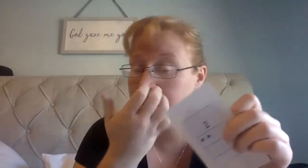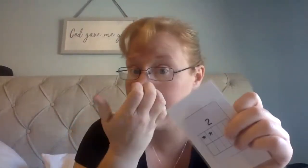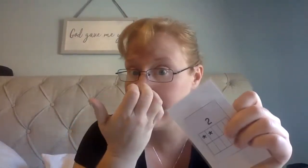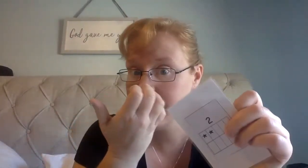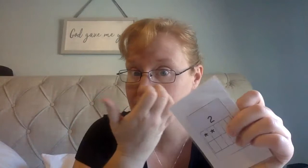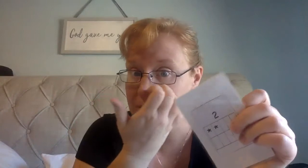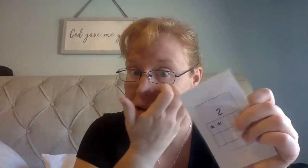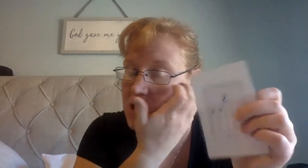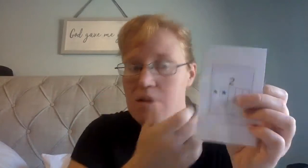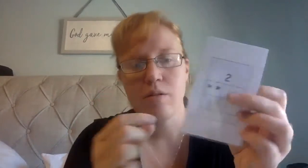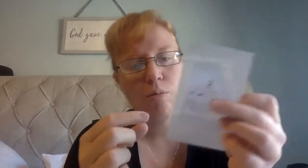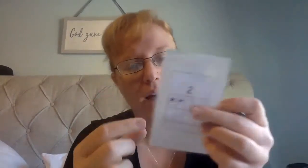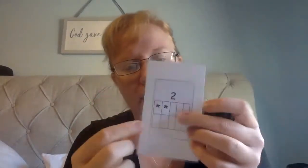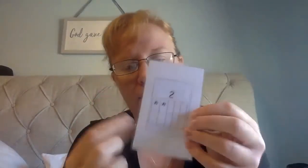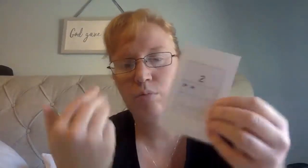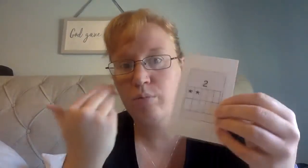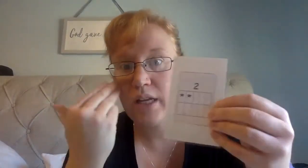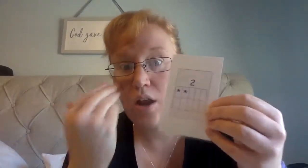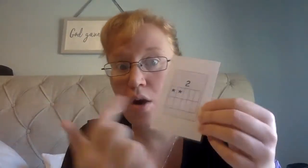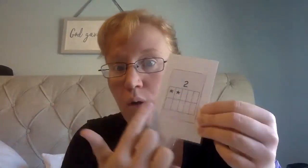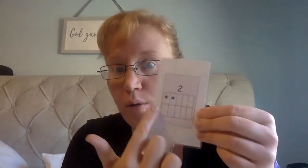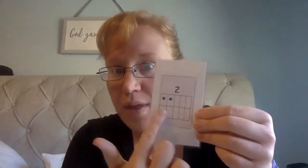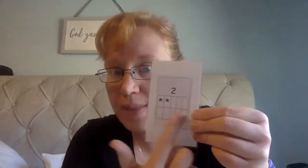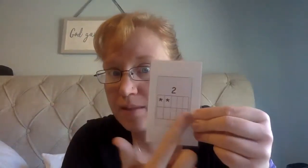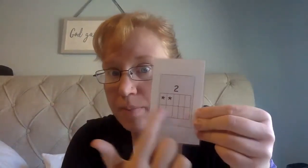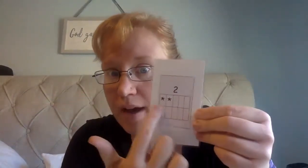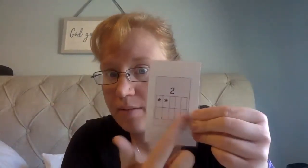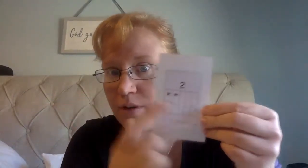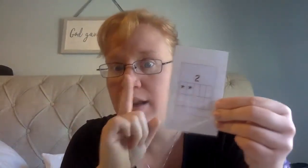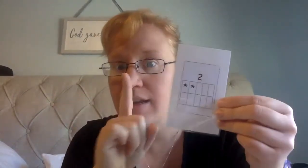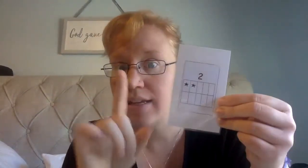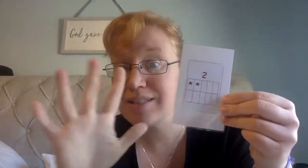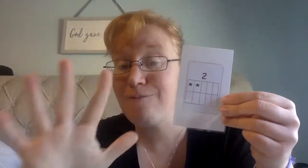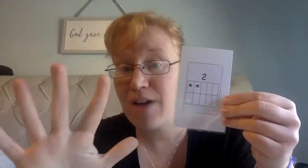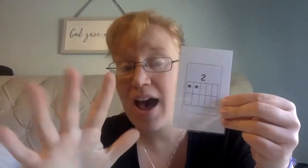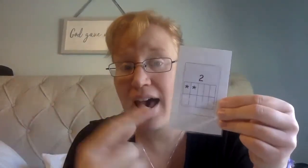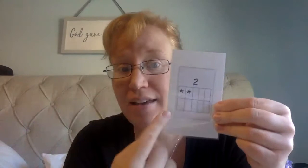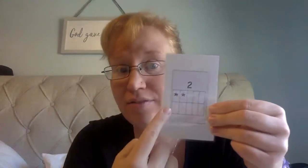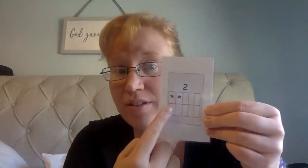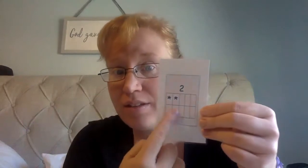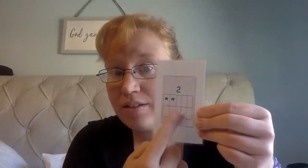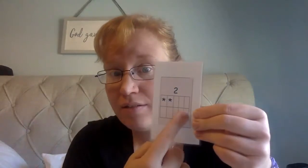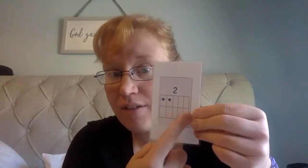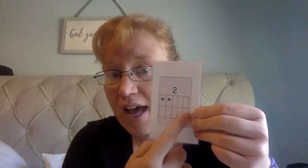on. Well, we know that this bottom one is 5,